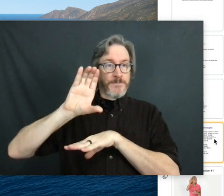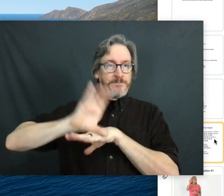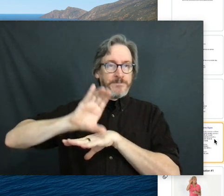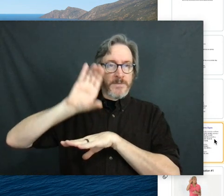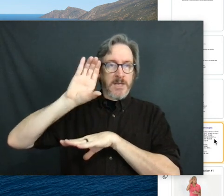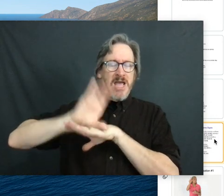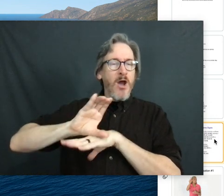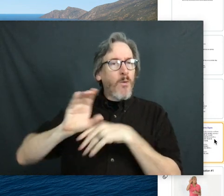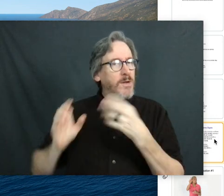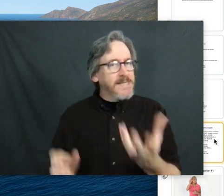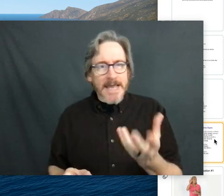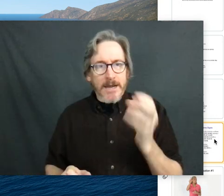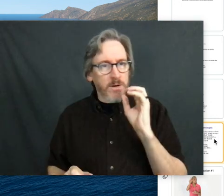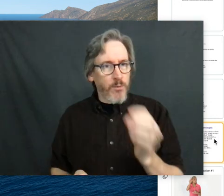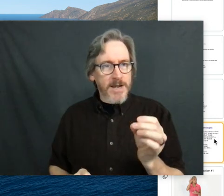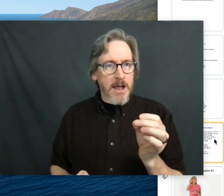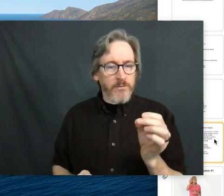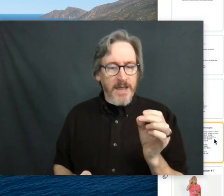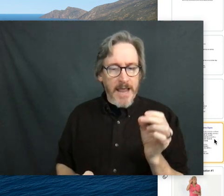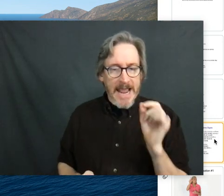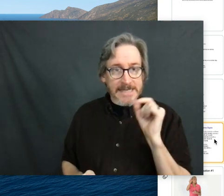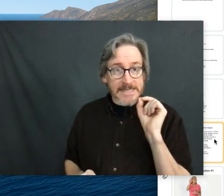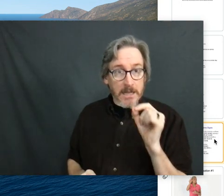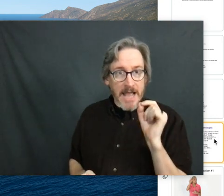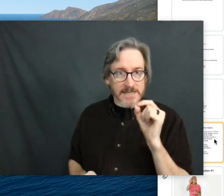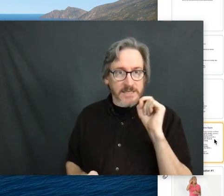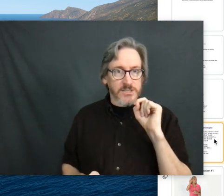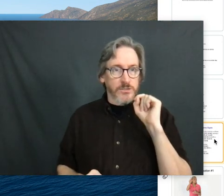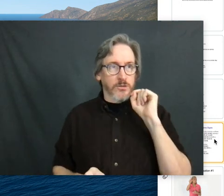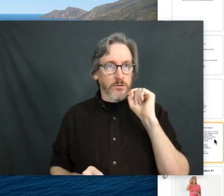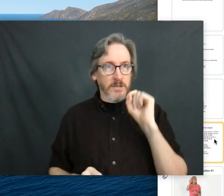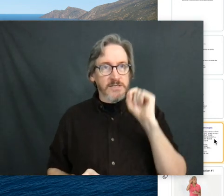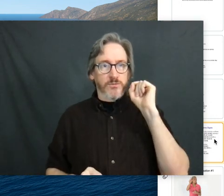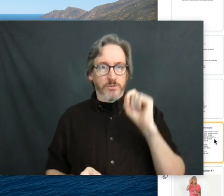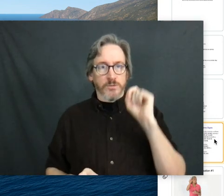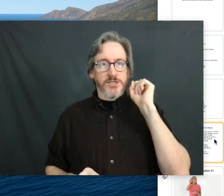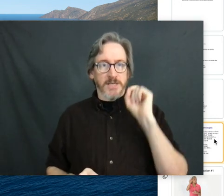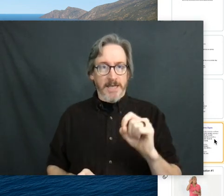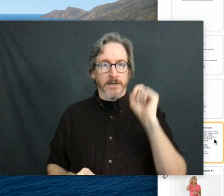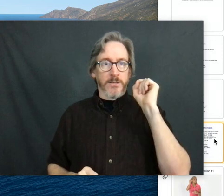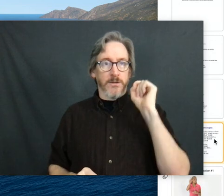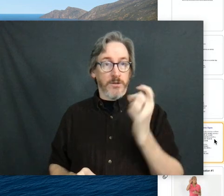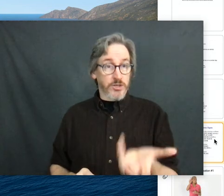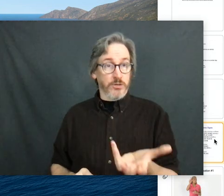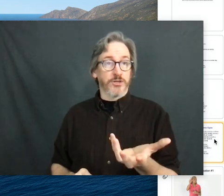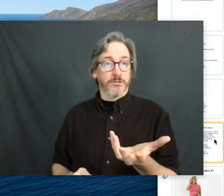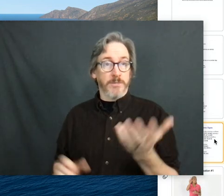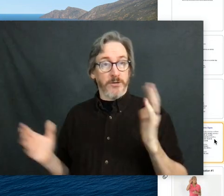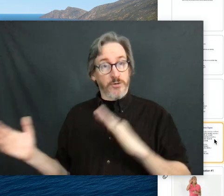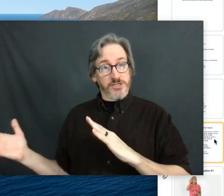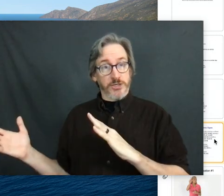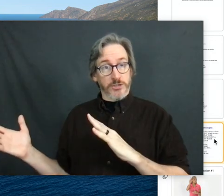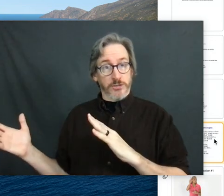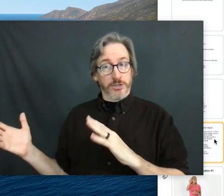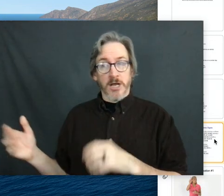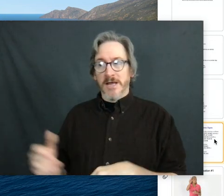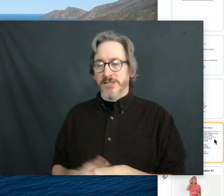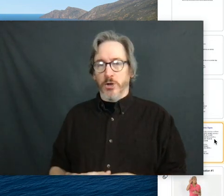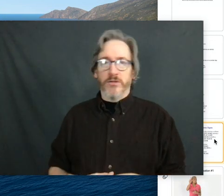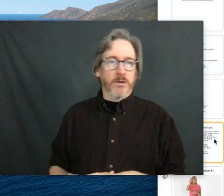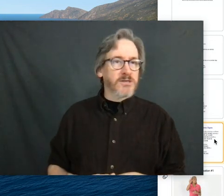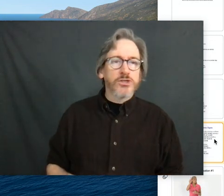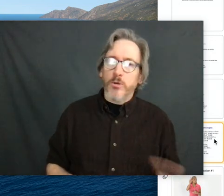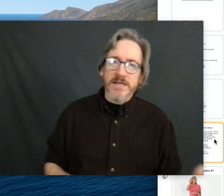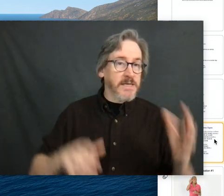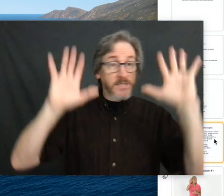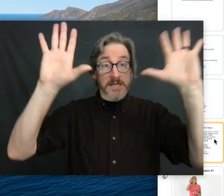Church. Once again, I want to point out that ASL has its earliest roots in the church, in the Christian church. So